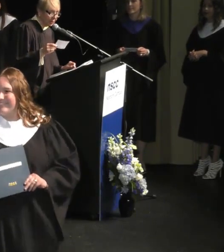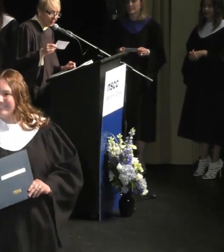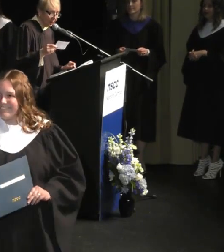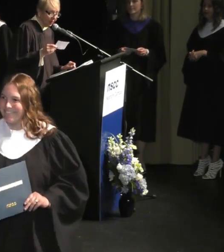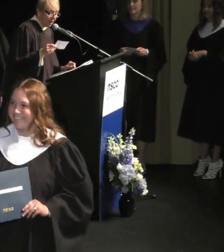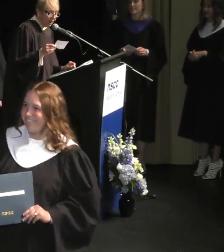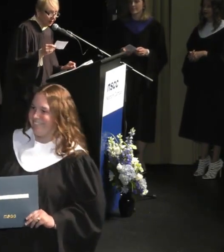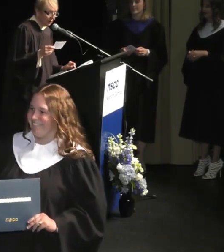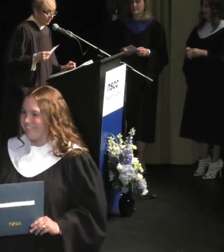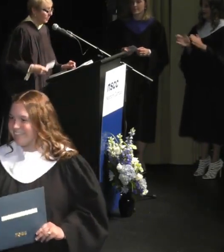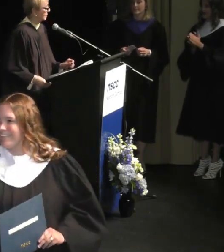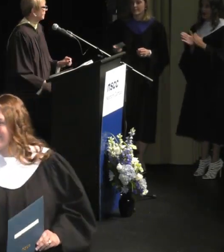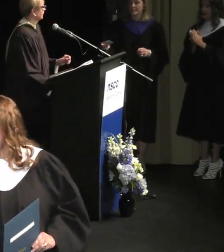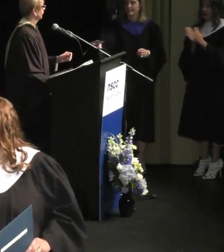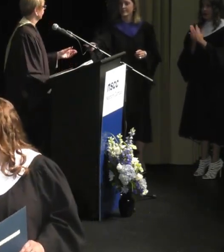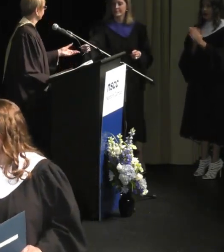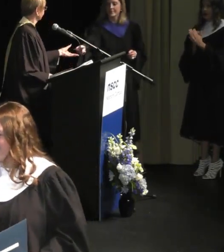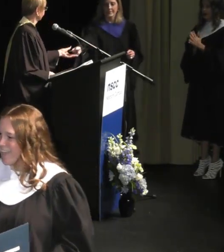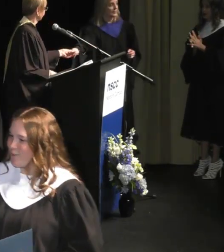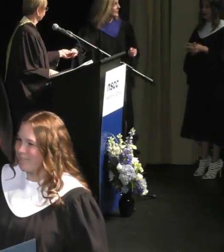Allison Smith, honors.